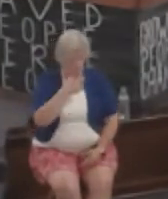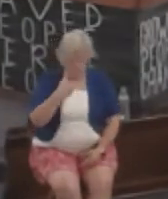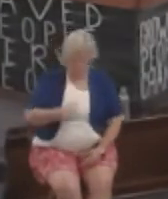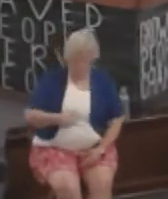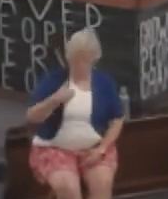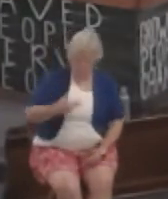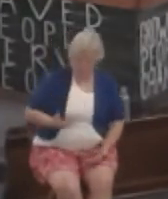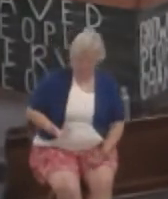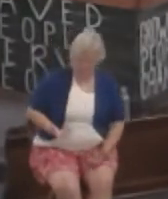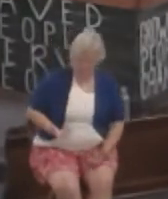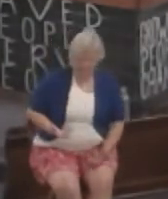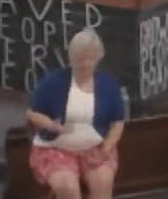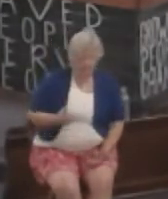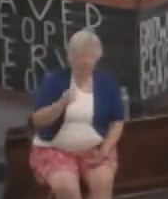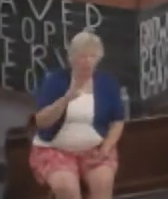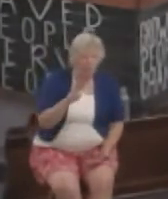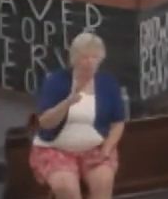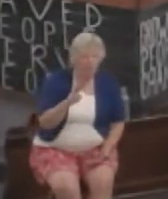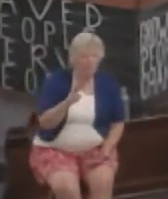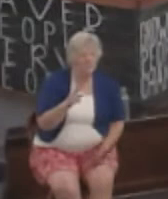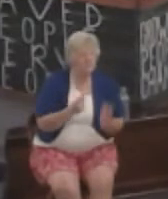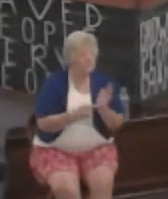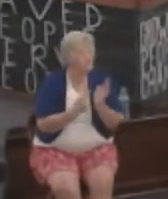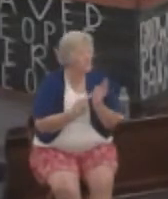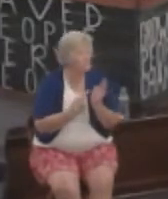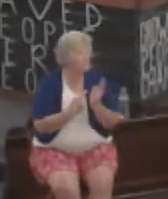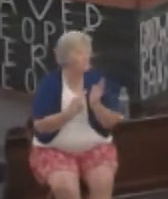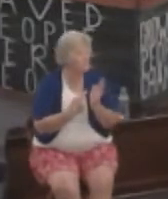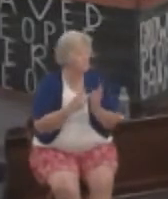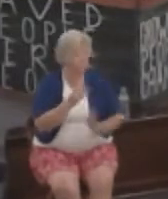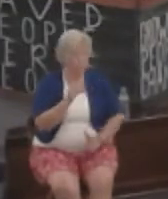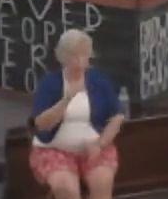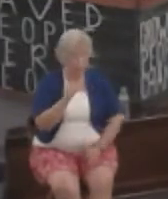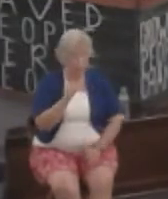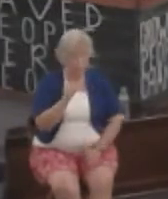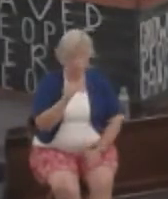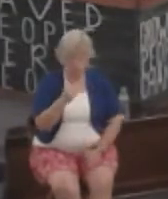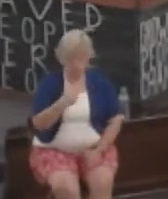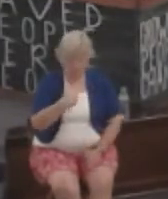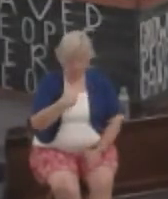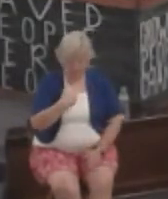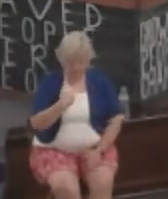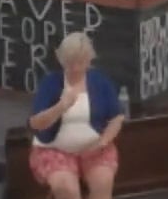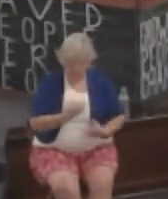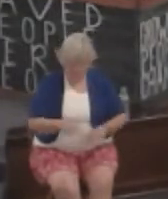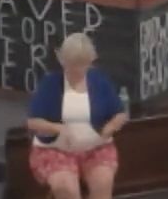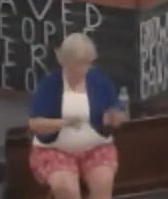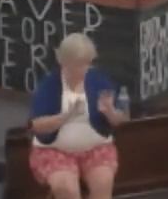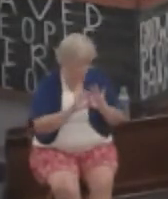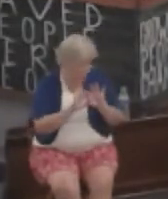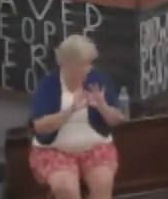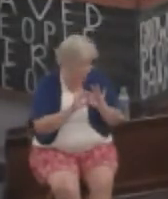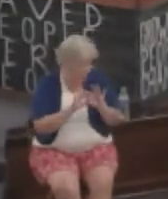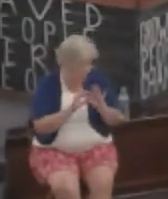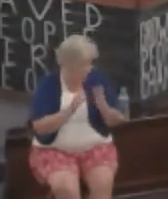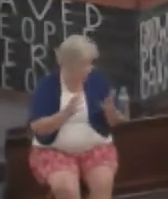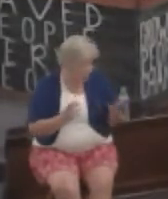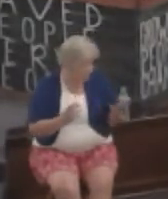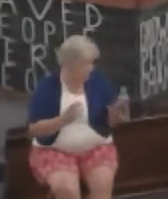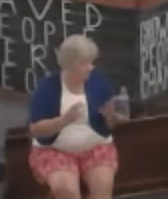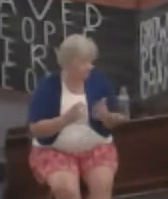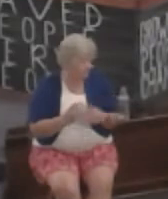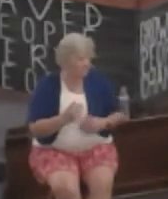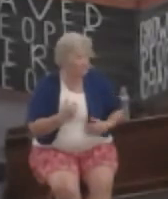am I, or sometimes we rephrase it as, do I have any worth? But I want you to know that I